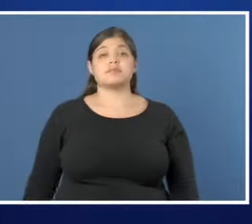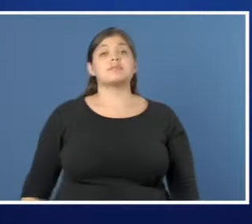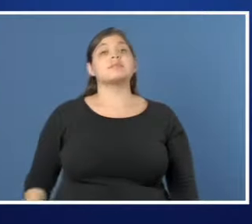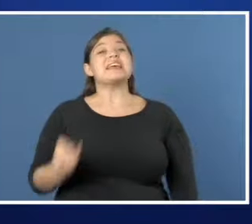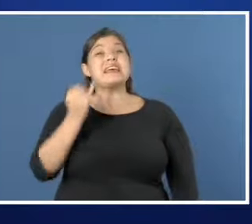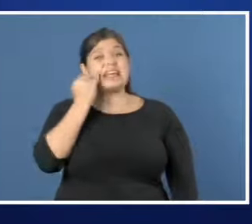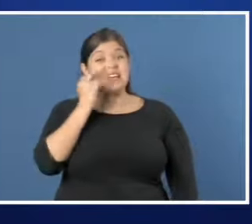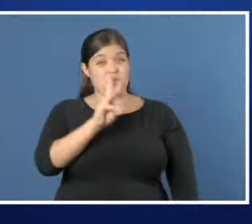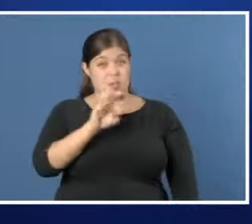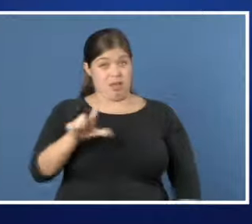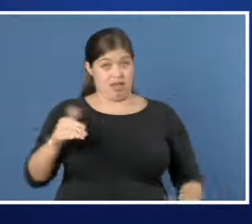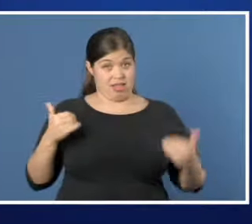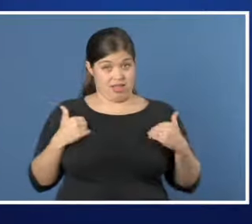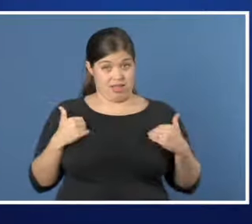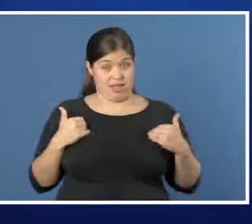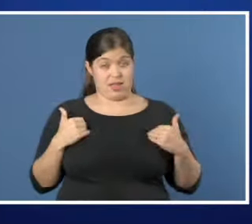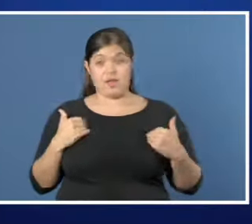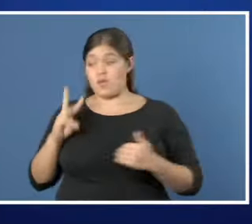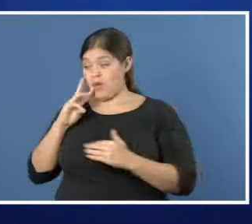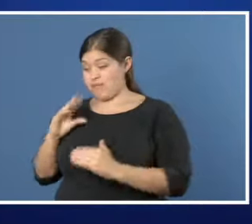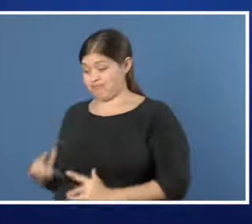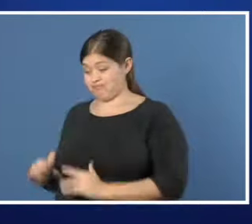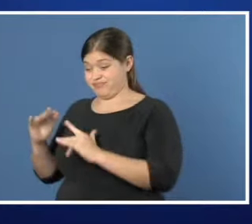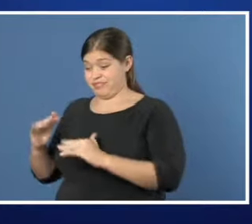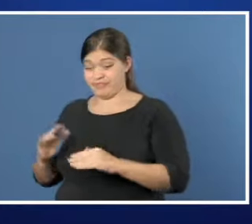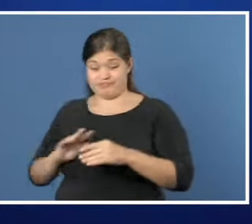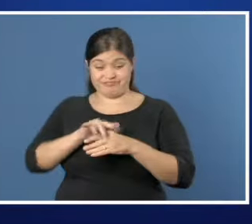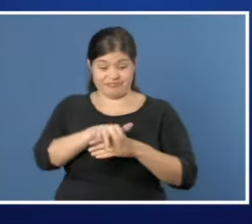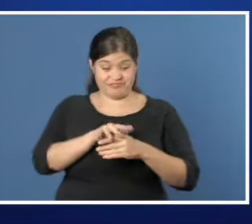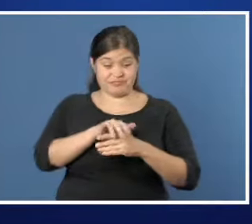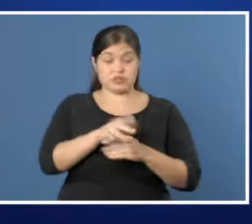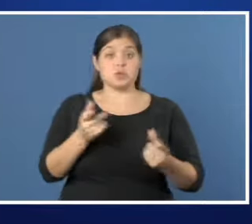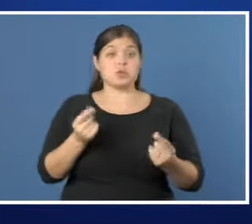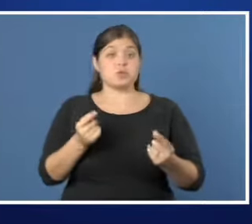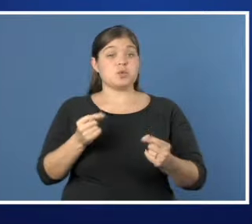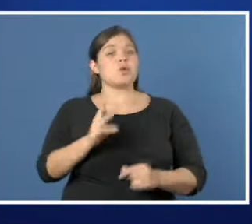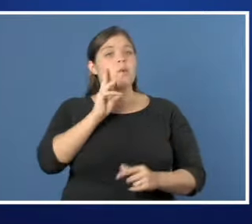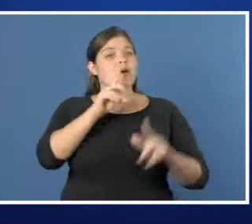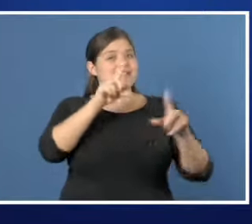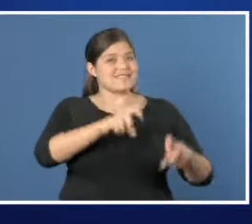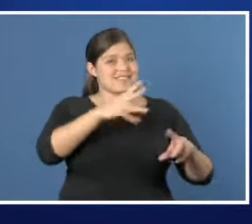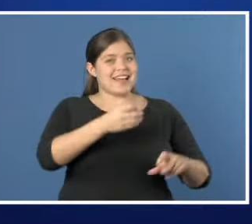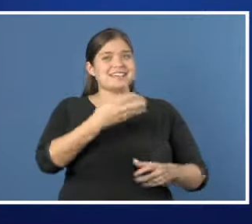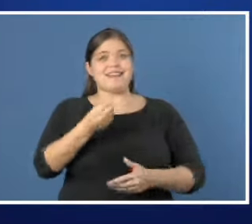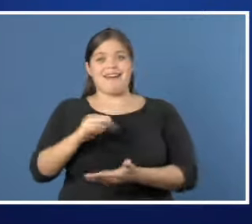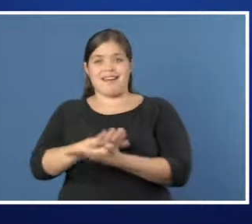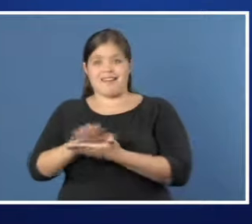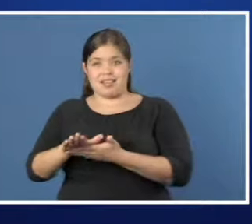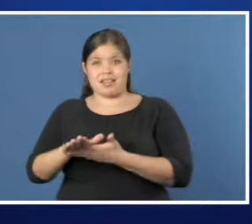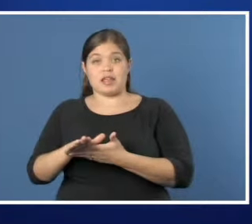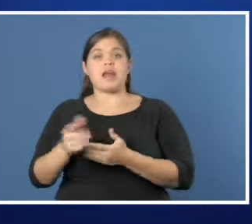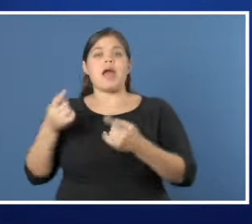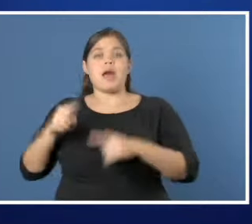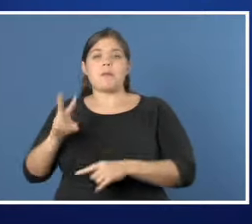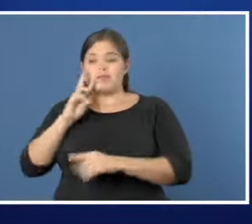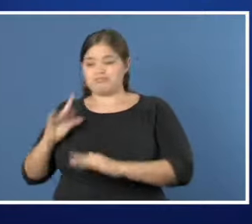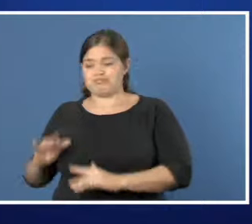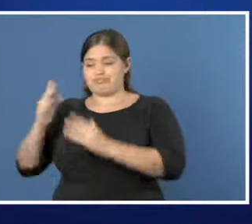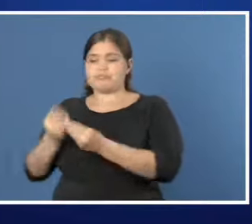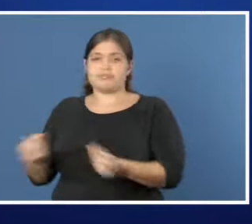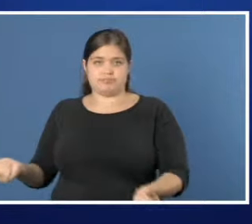covers. If you have a well that has been flooded, the water should be tested and disinfected after